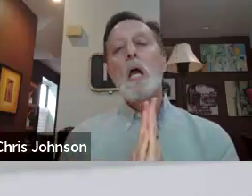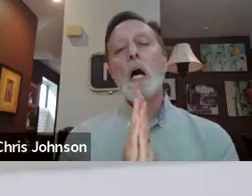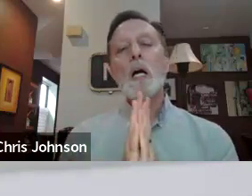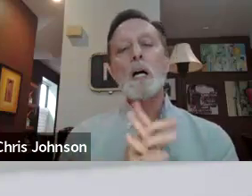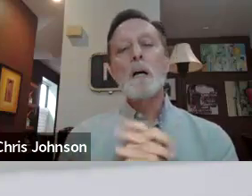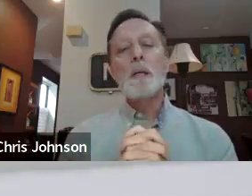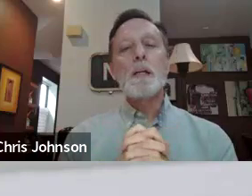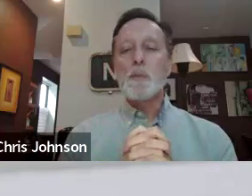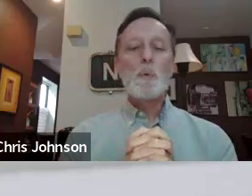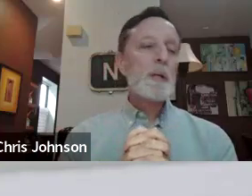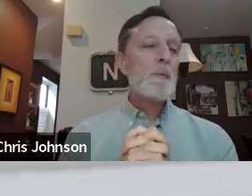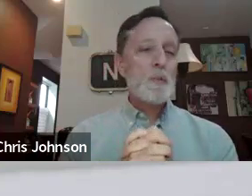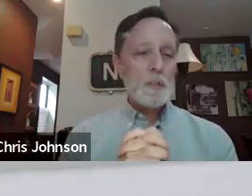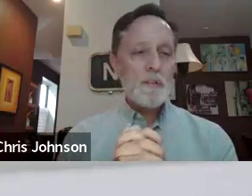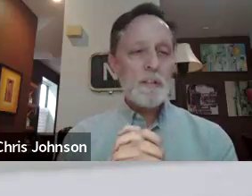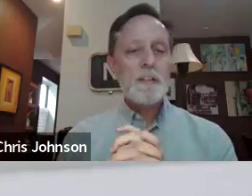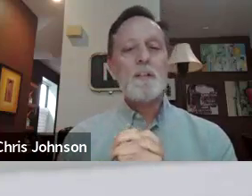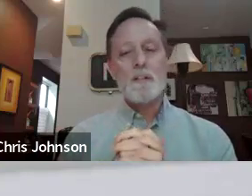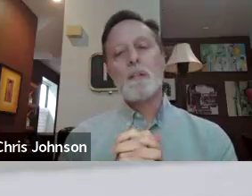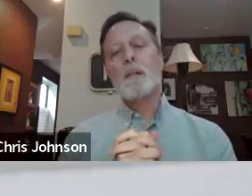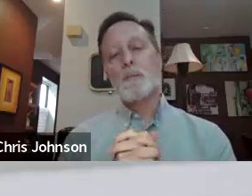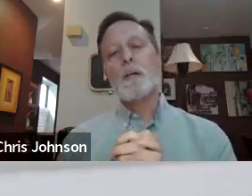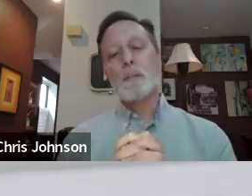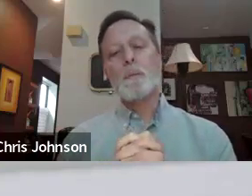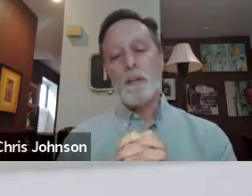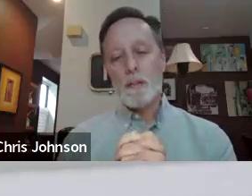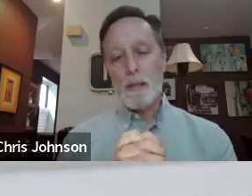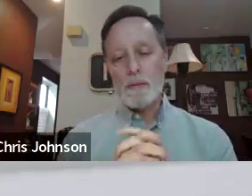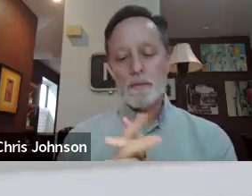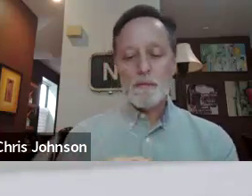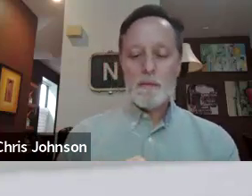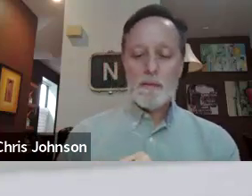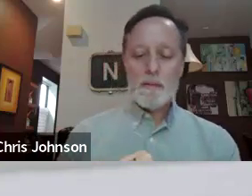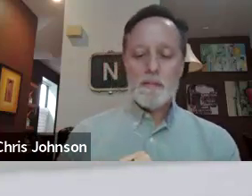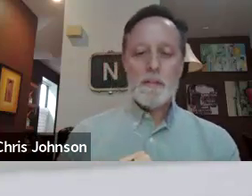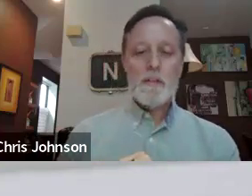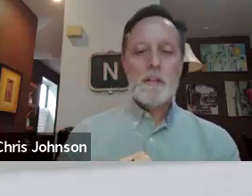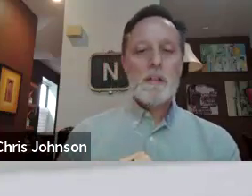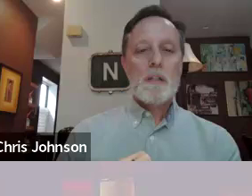situation. If you're working with children, this is something you definitely want to think about.